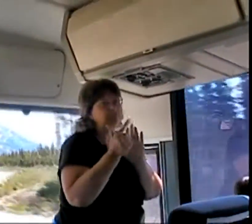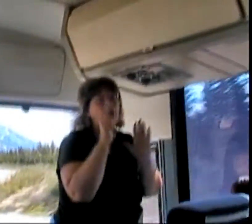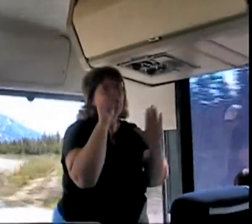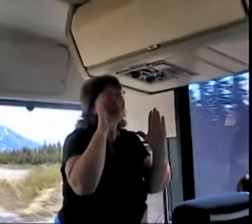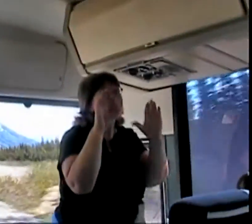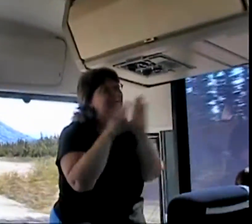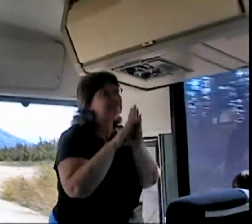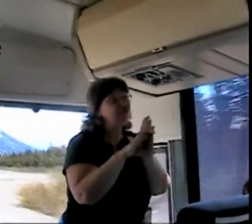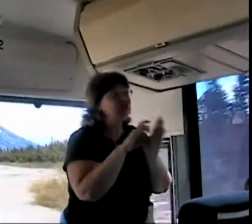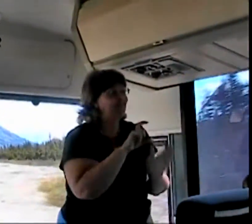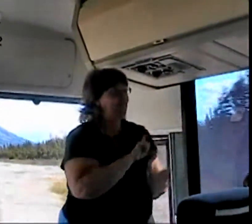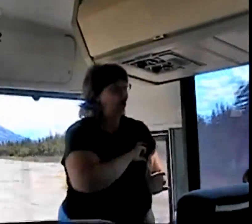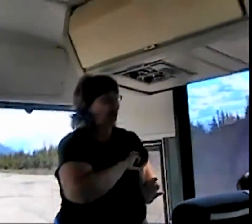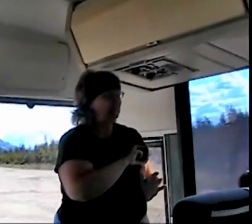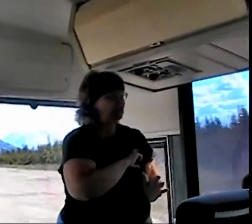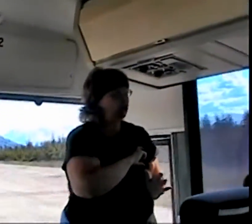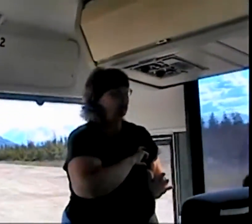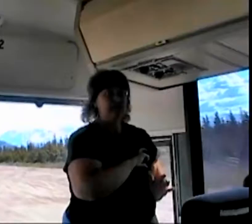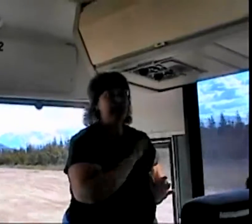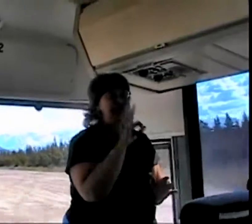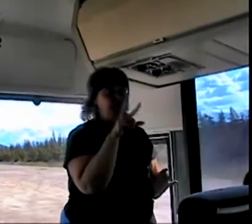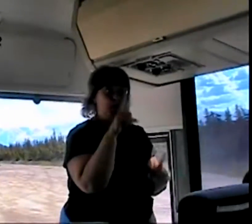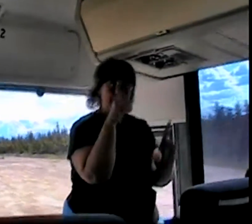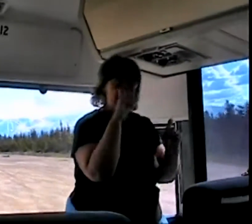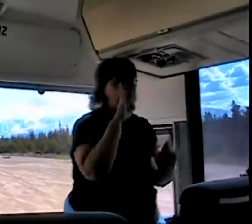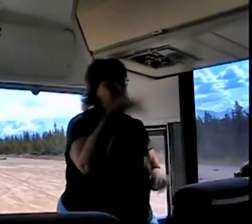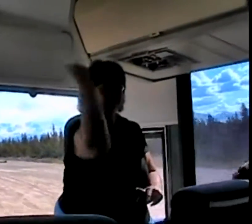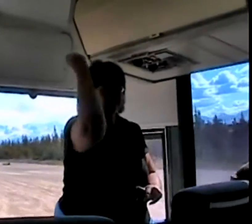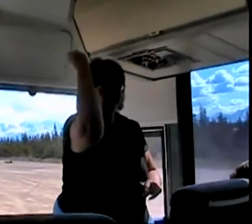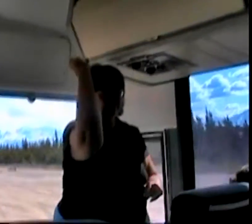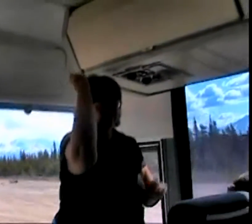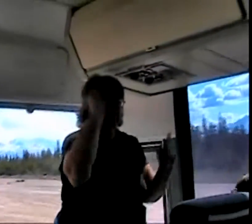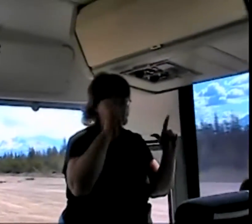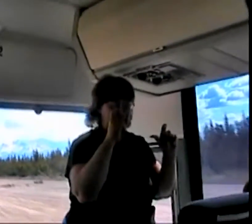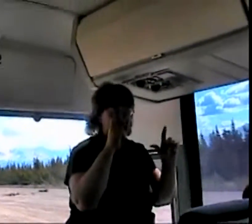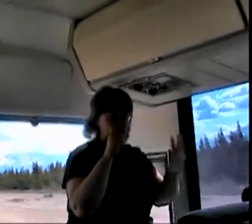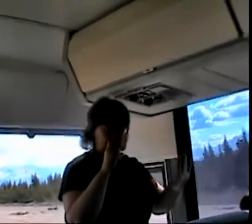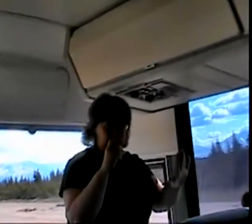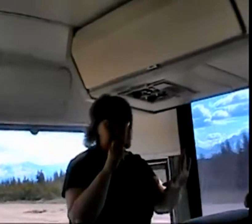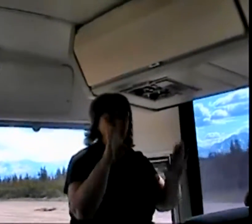customs officers. They will take your camera. You want to remove your sunglasses.